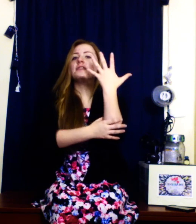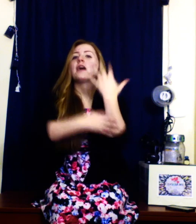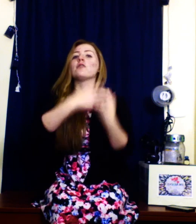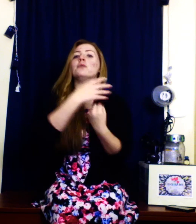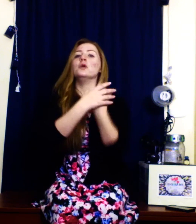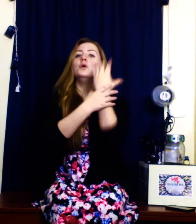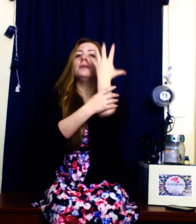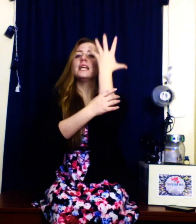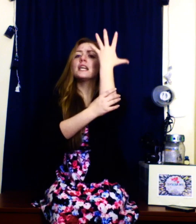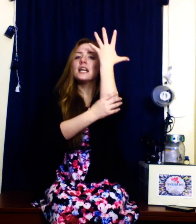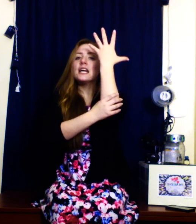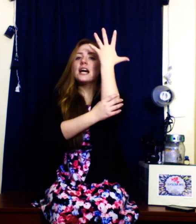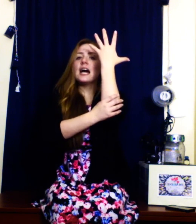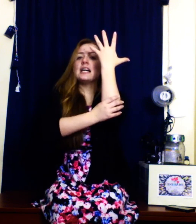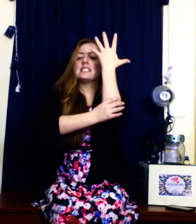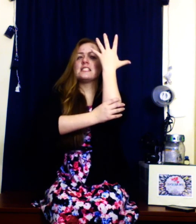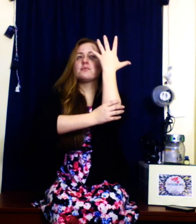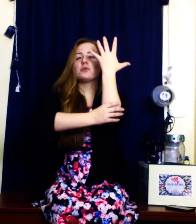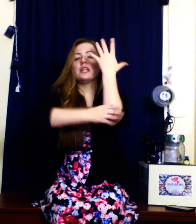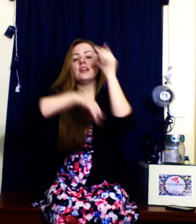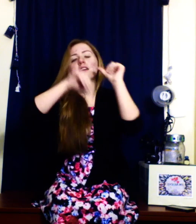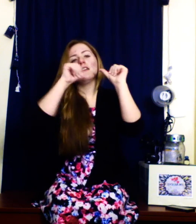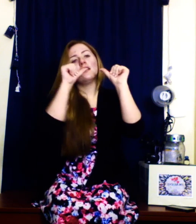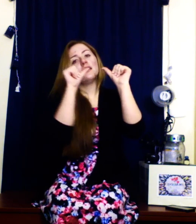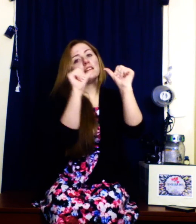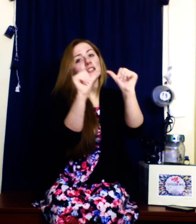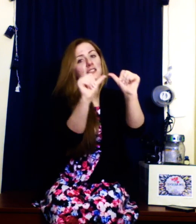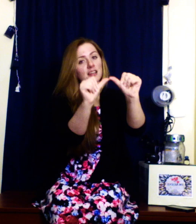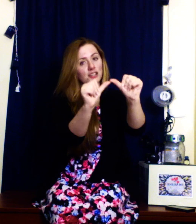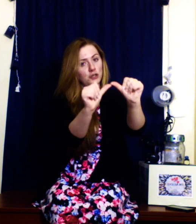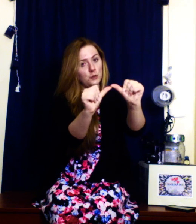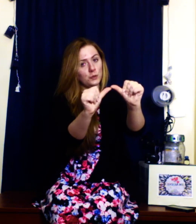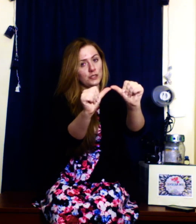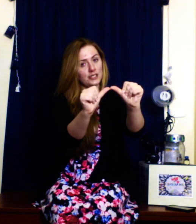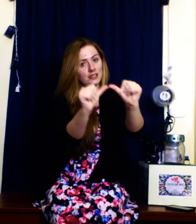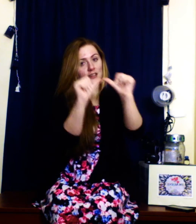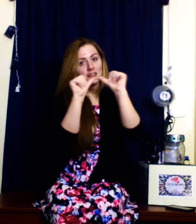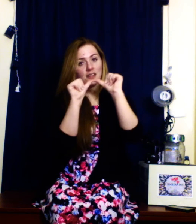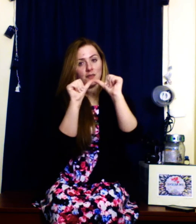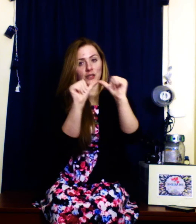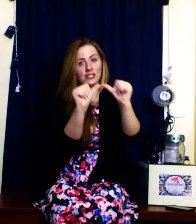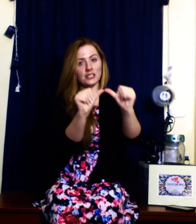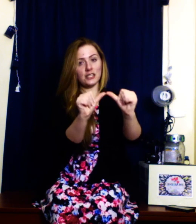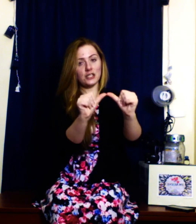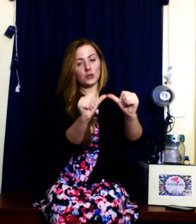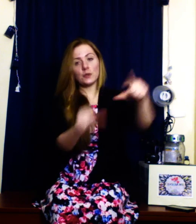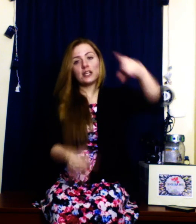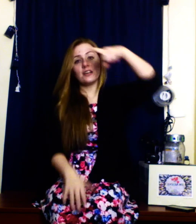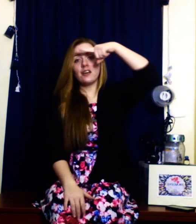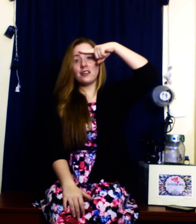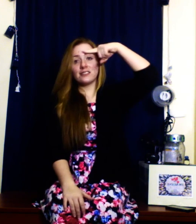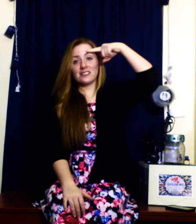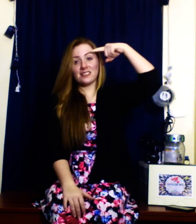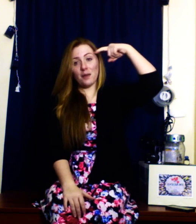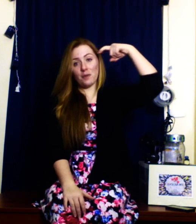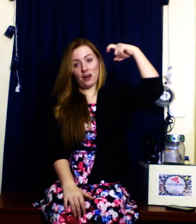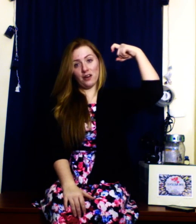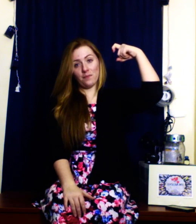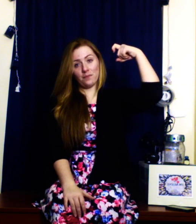flower blooming. Spring continues. Sign for continue. Summer.